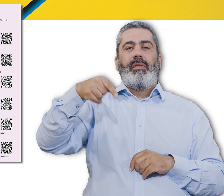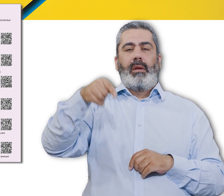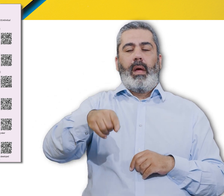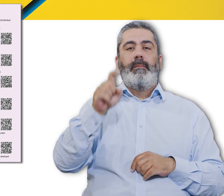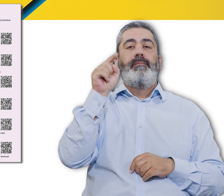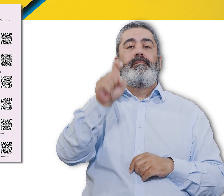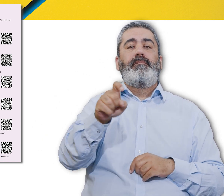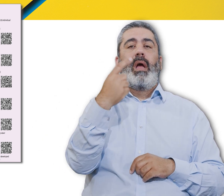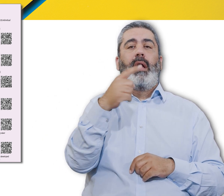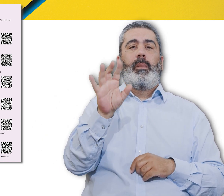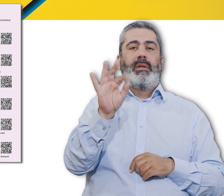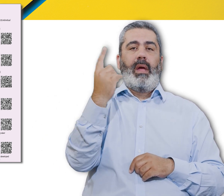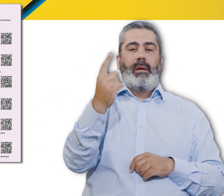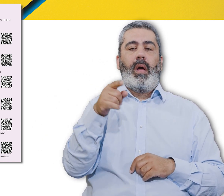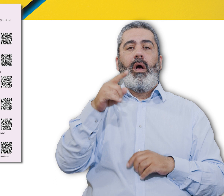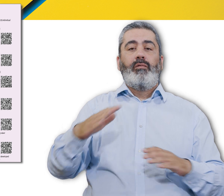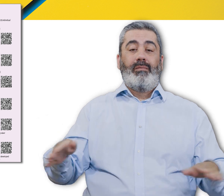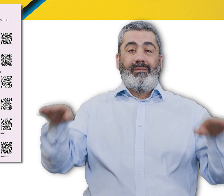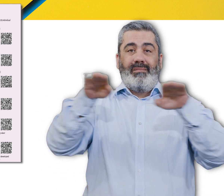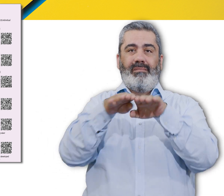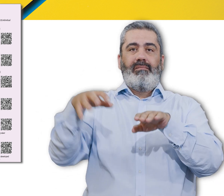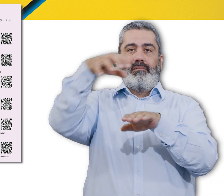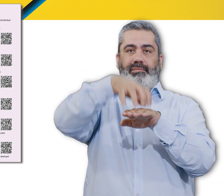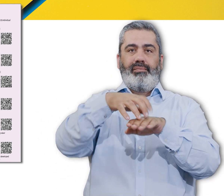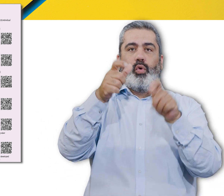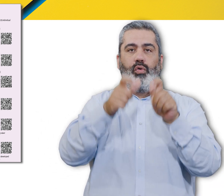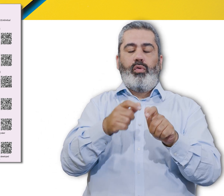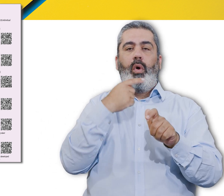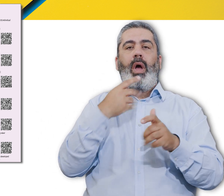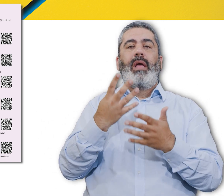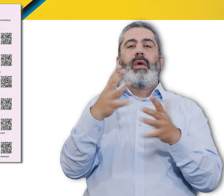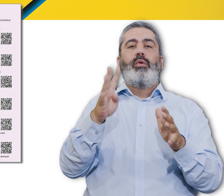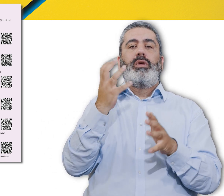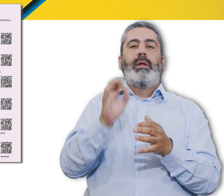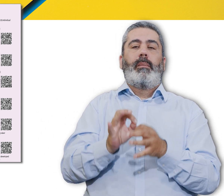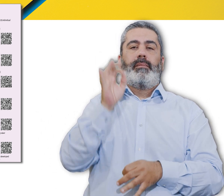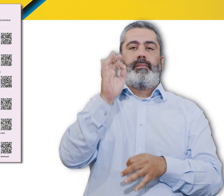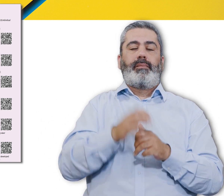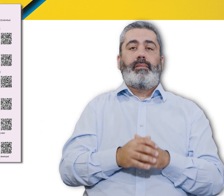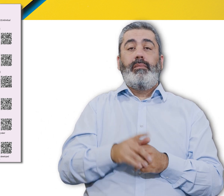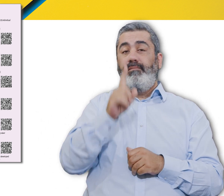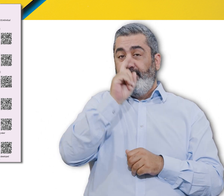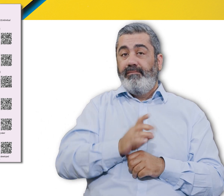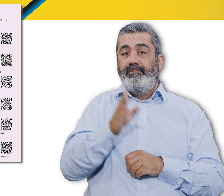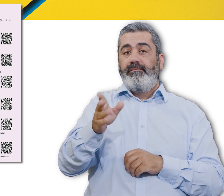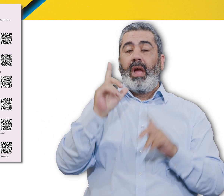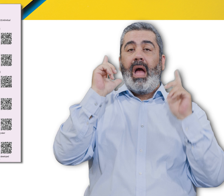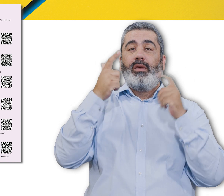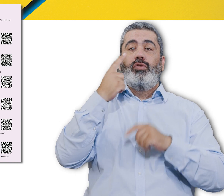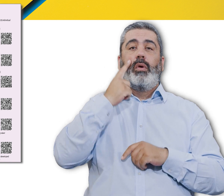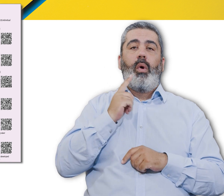1.100 m. Catopedinga, number 91. It is built on a plateau, alt. 940